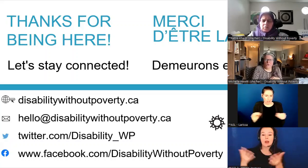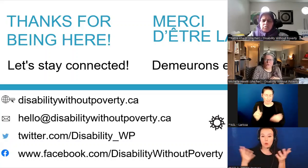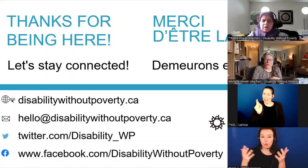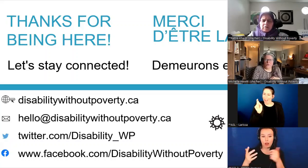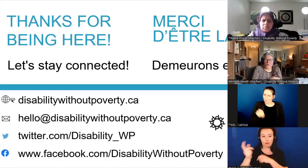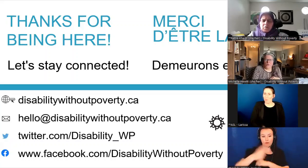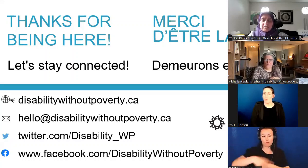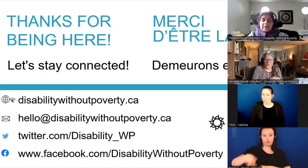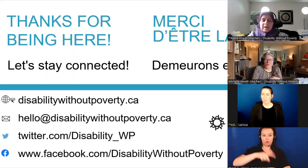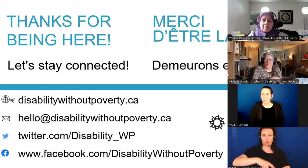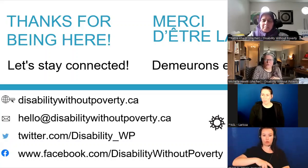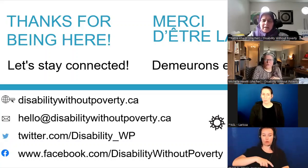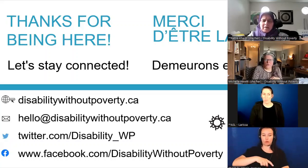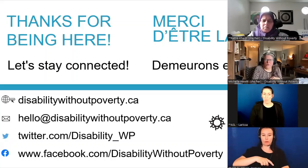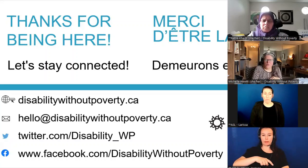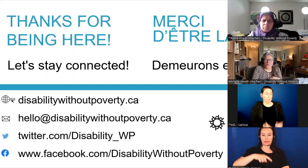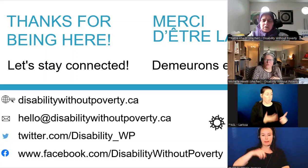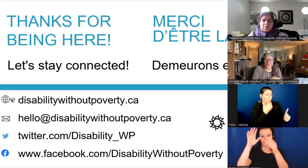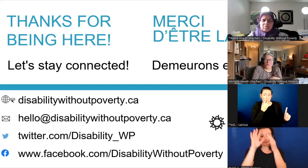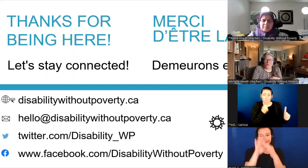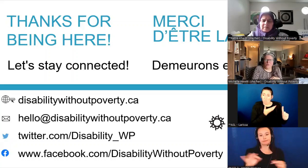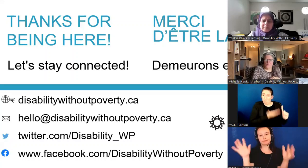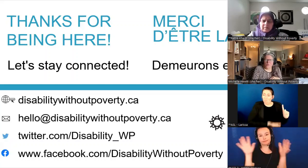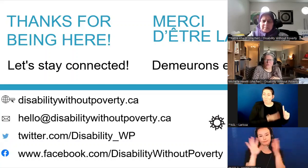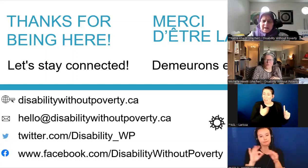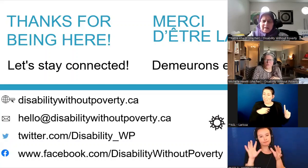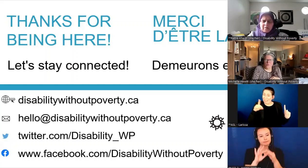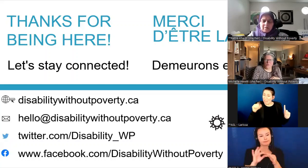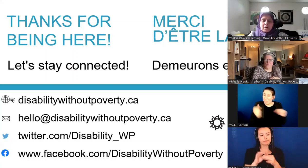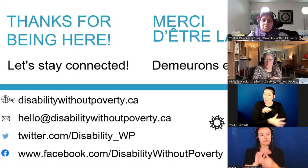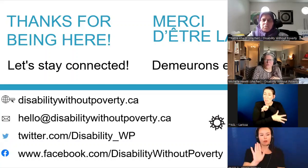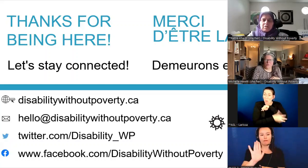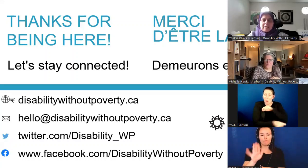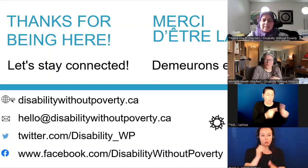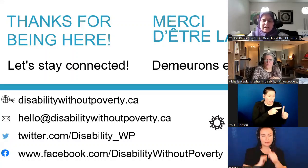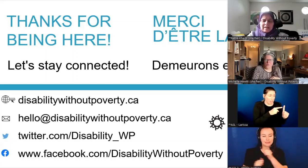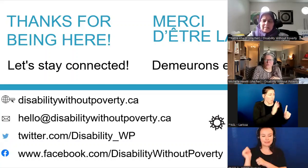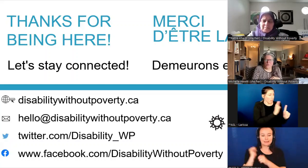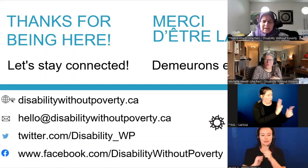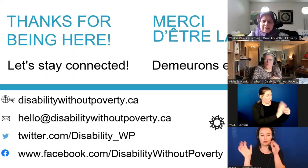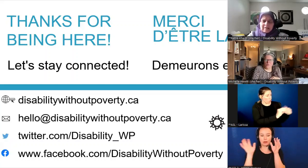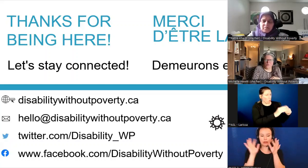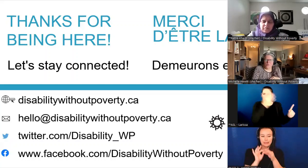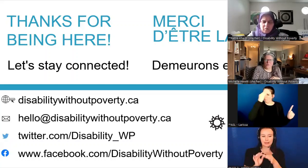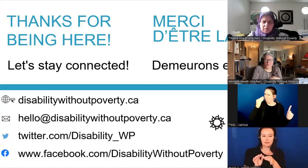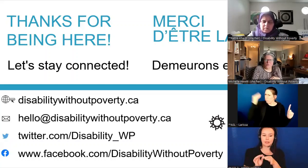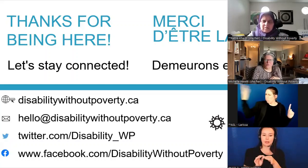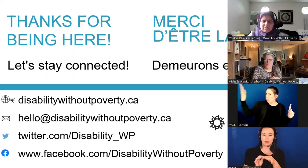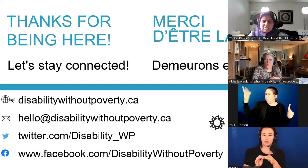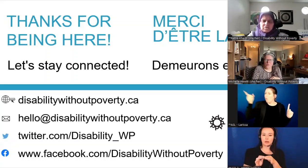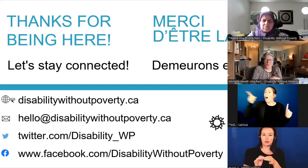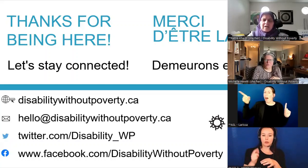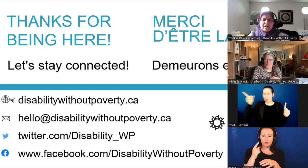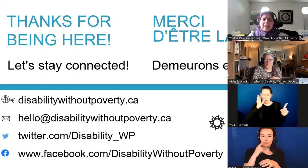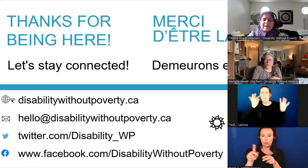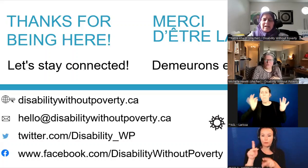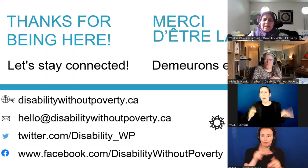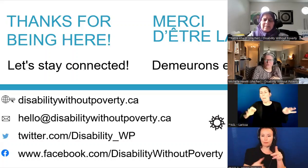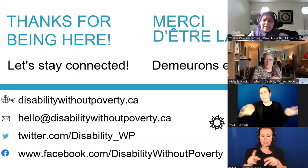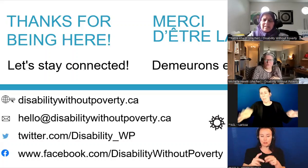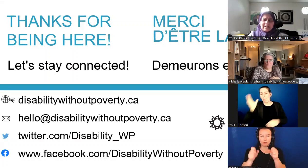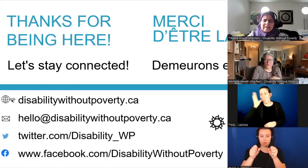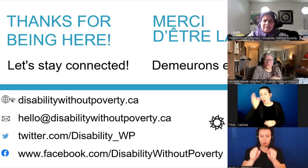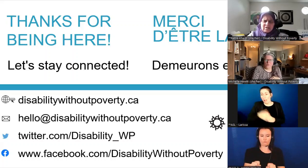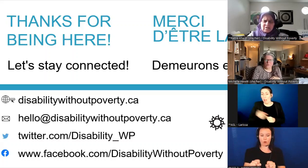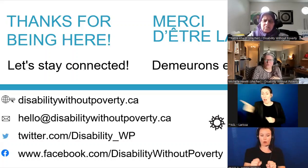of those that you know and care about to people in power so that they can make informed decisions and they can't